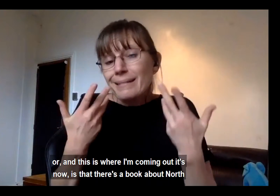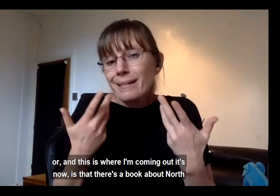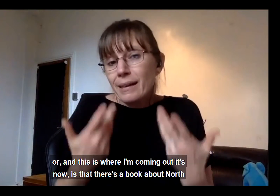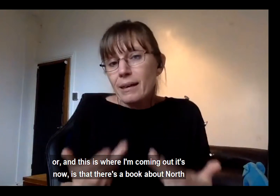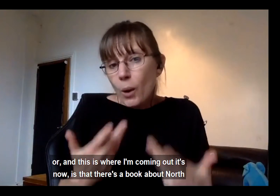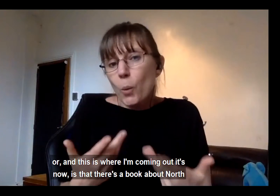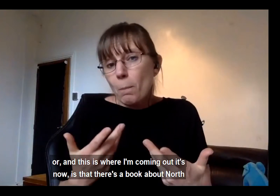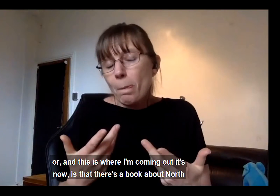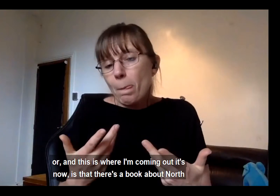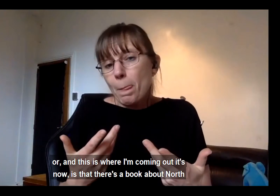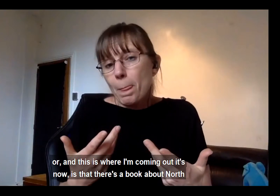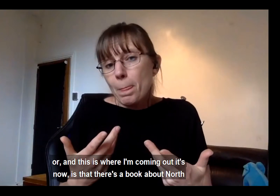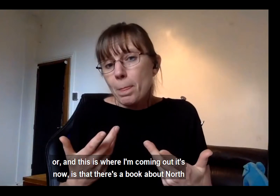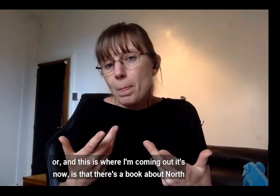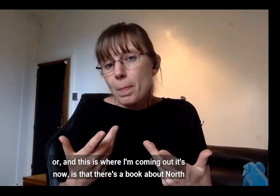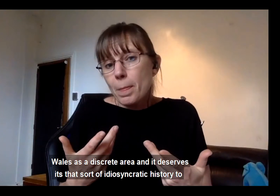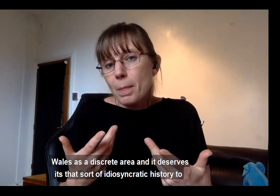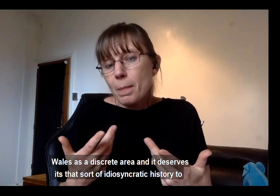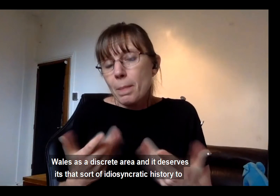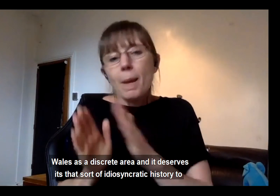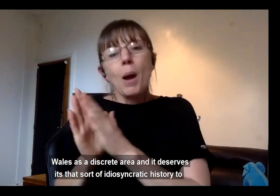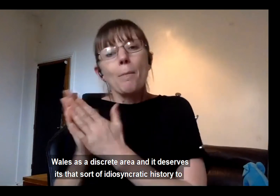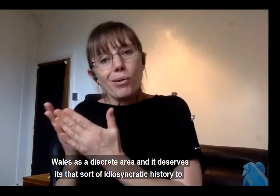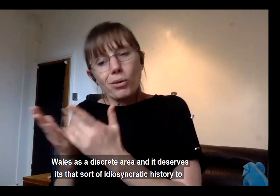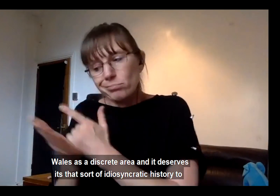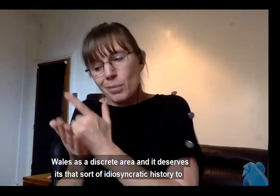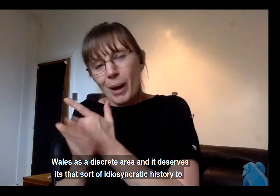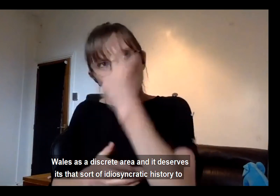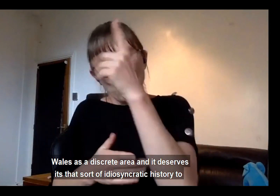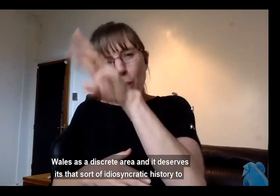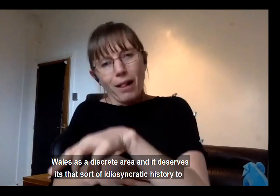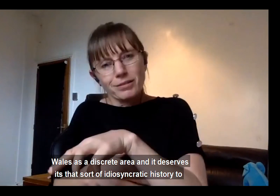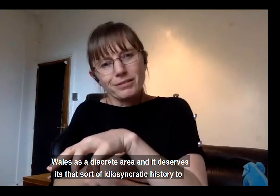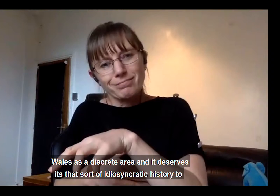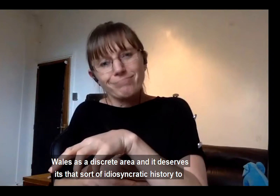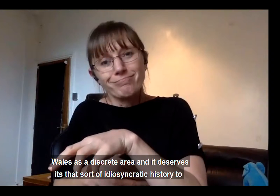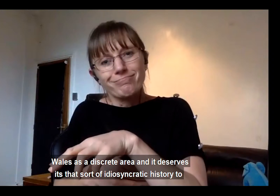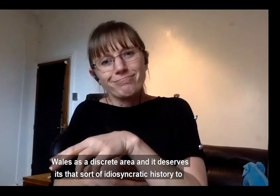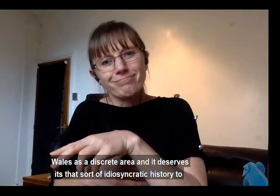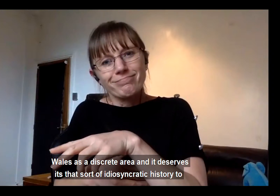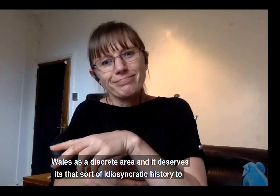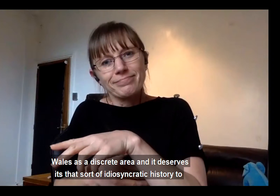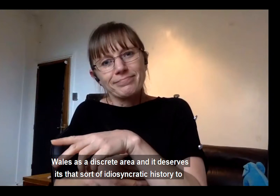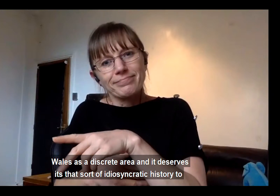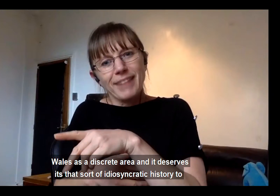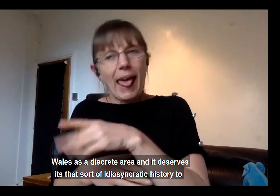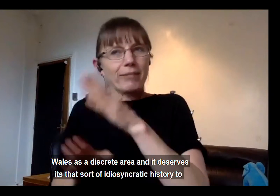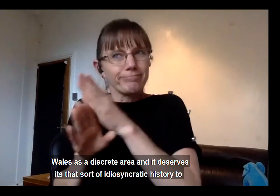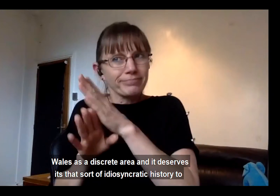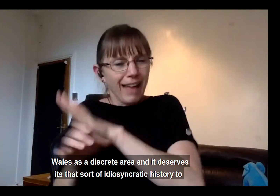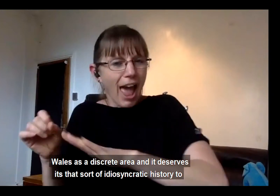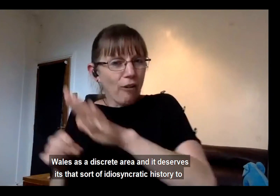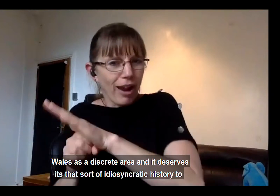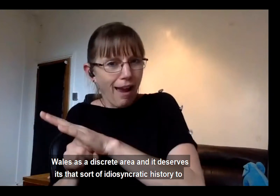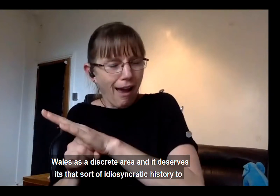is that there's a book about North Wales as a discrete area, and it